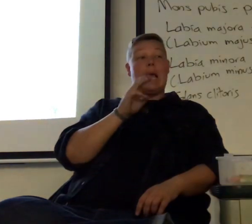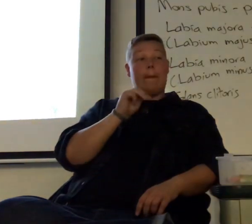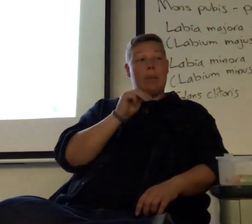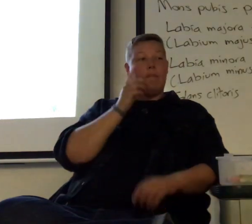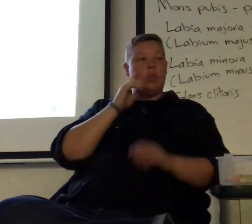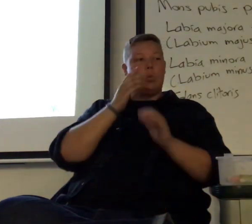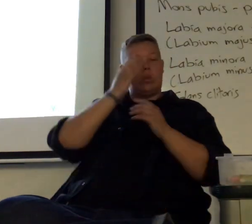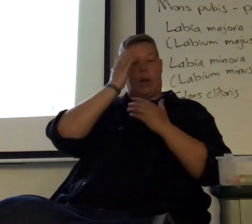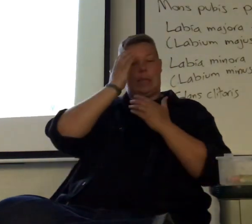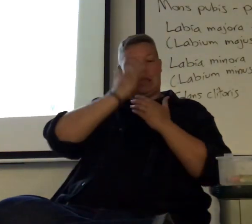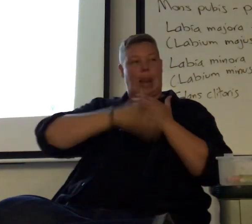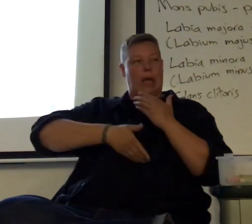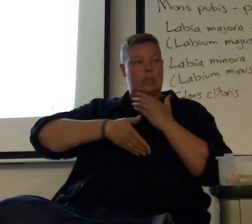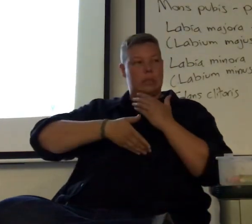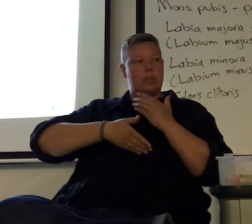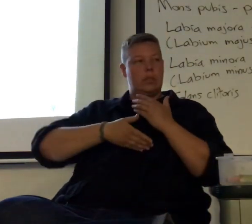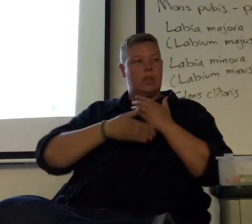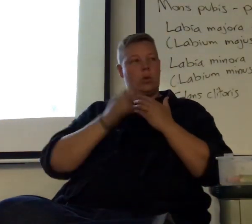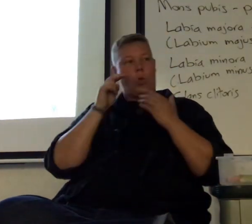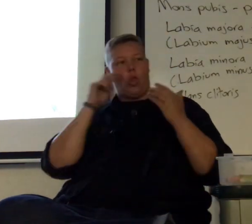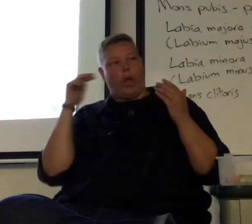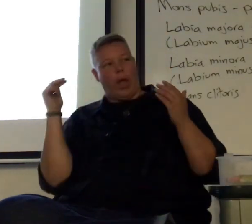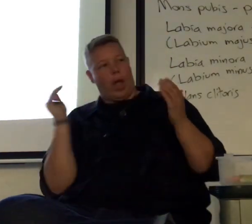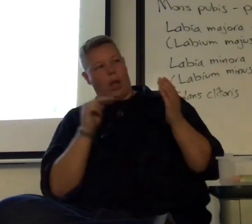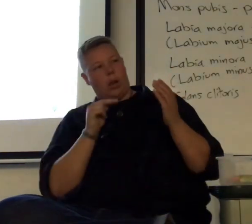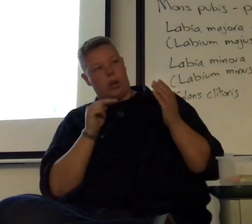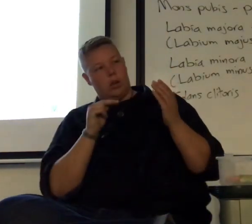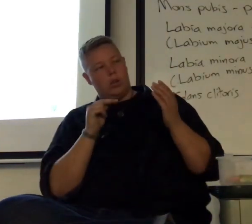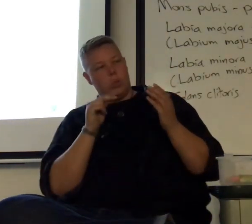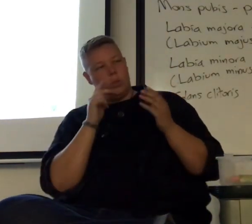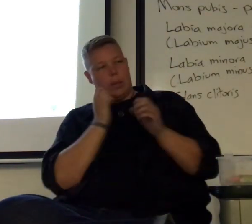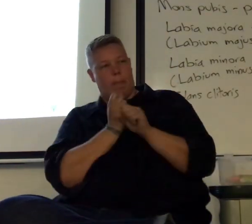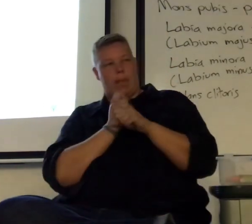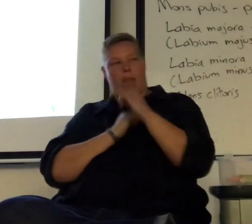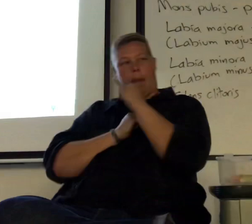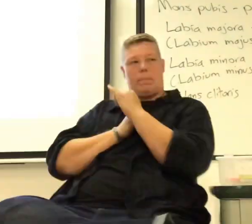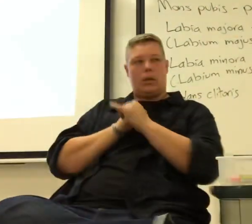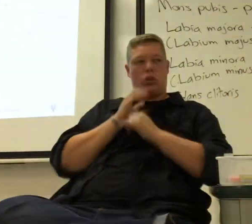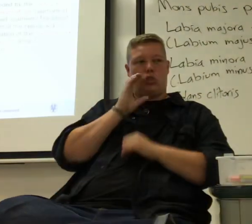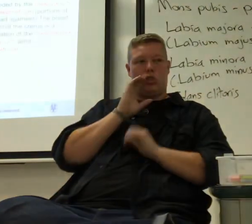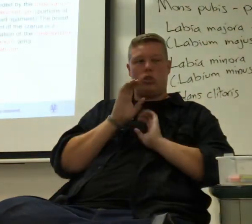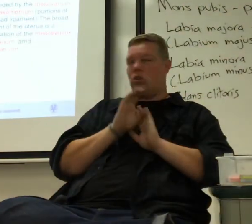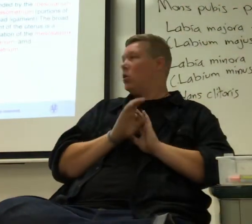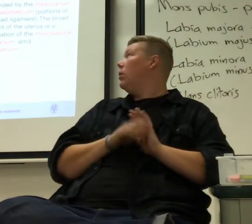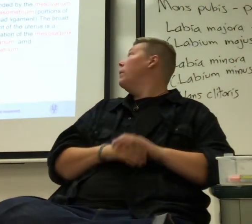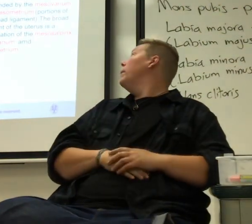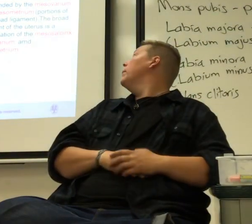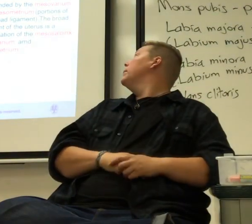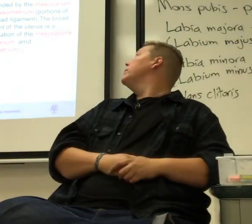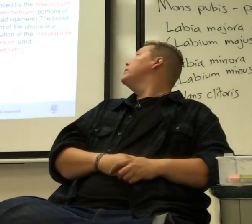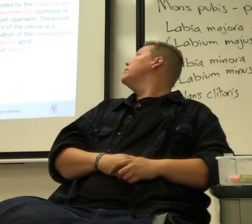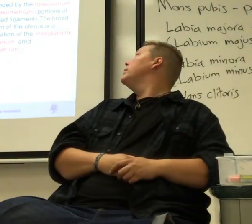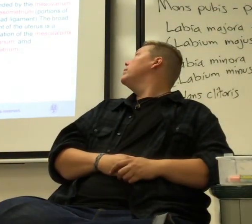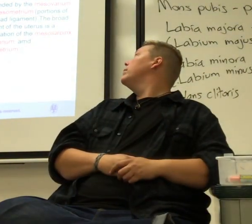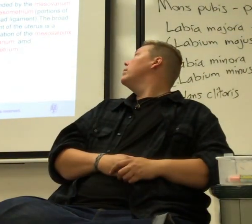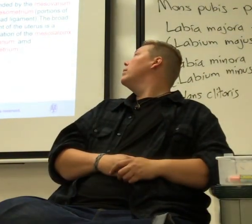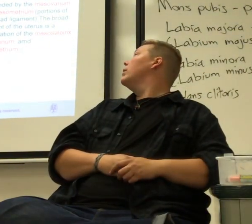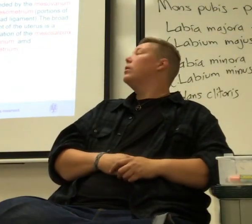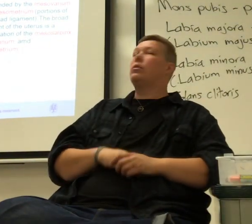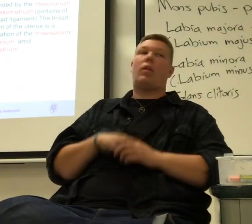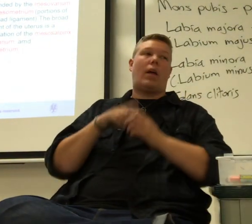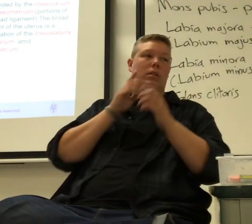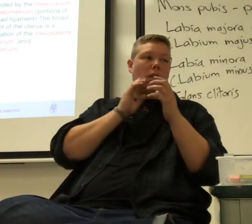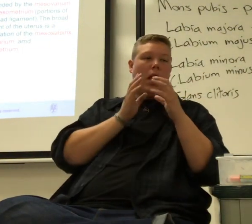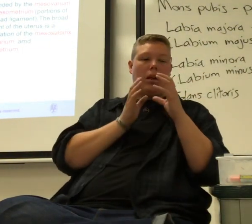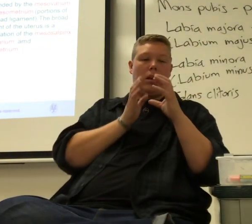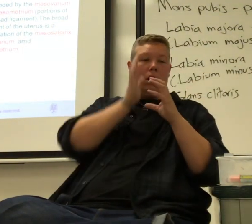at it from the side, this is how they generate this picture there. So what I want you to know, all of these pinchings, where